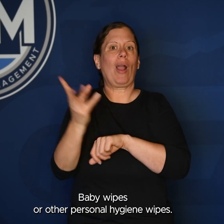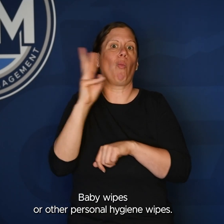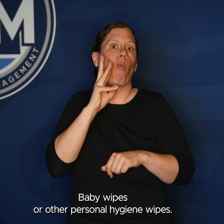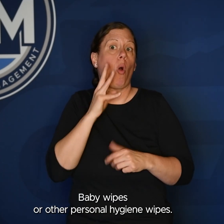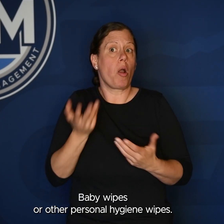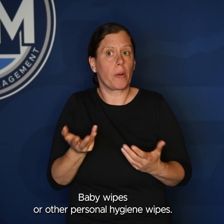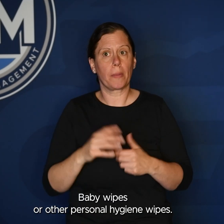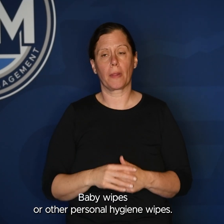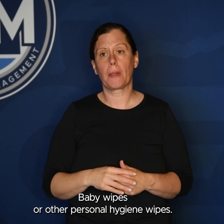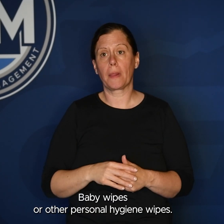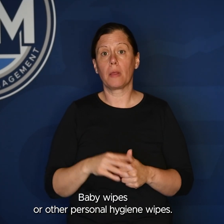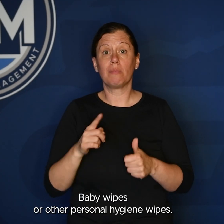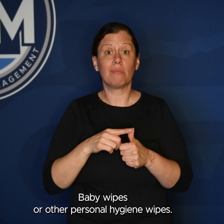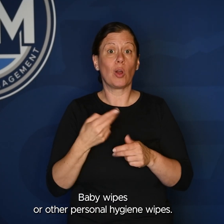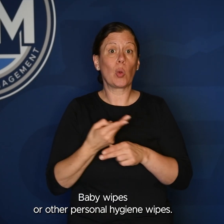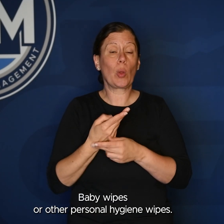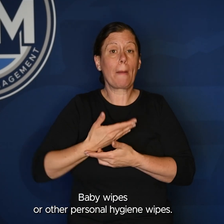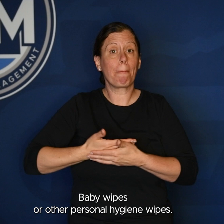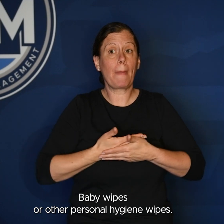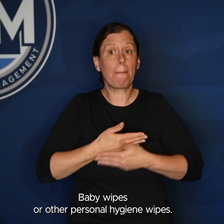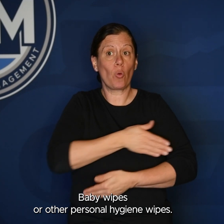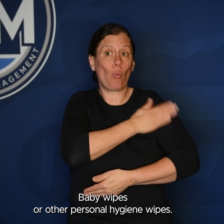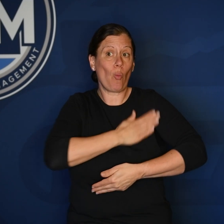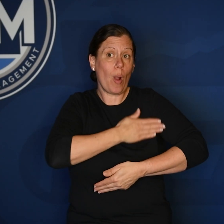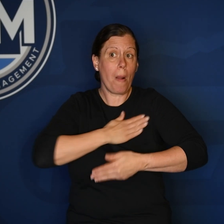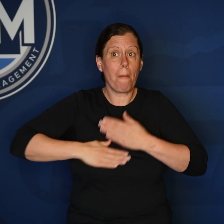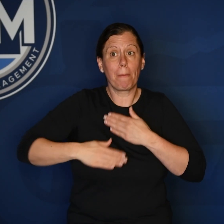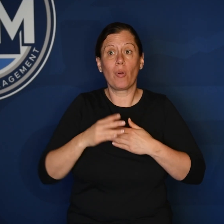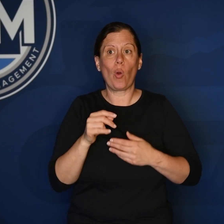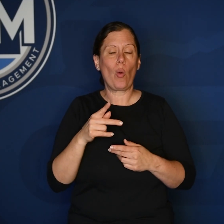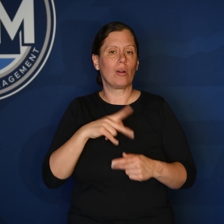Baby wipes or other personal hygiene wipes.